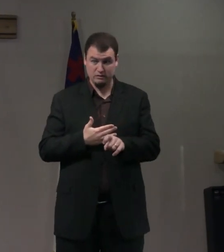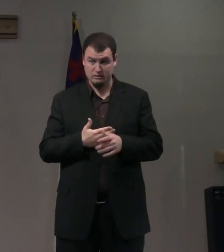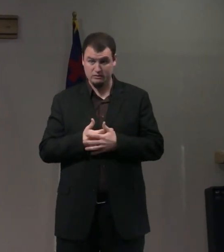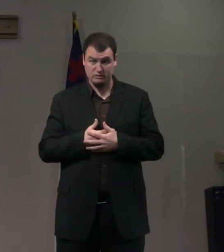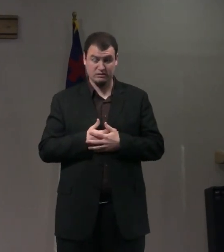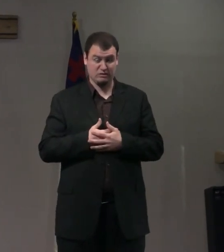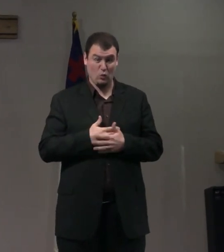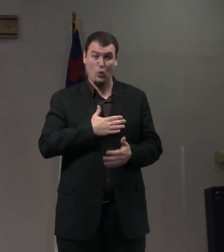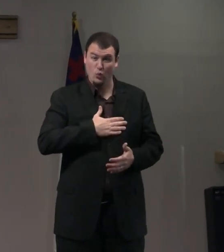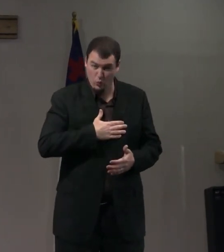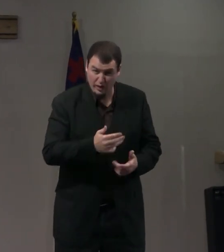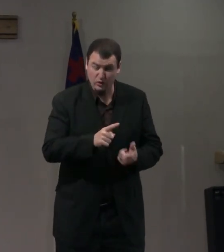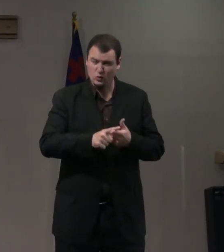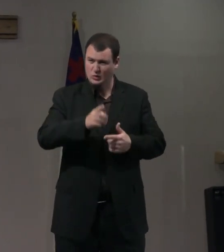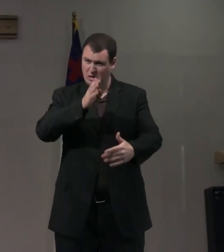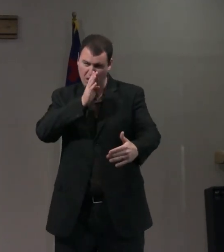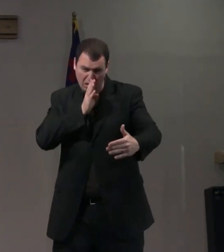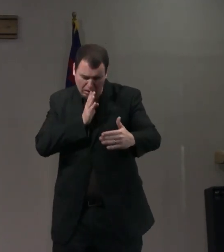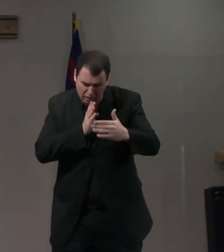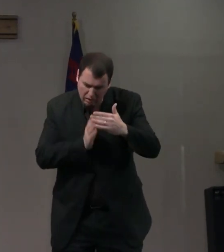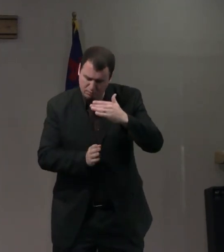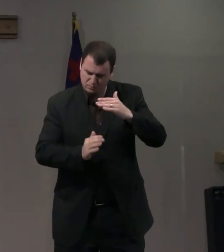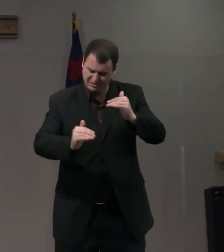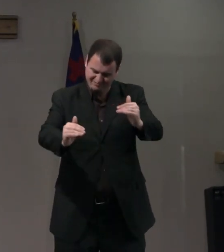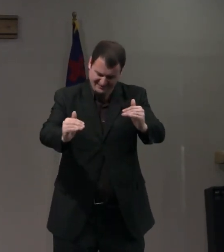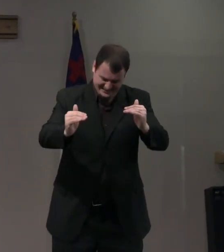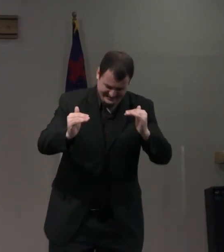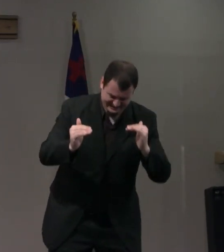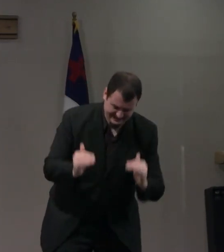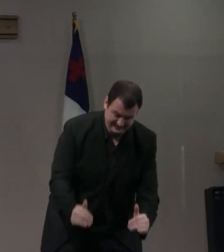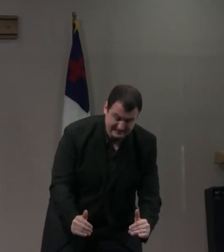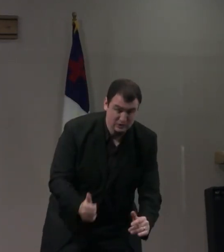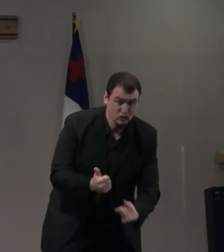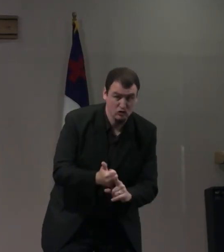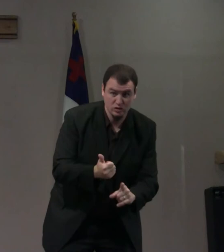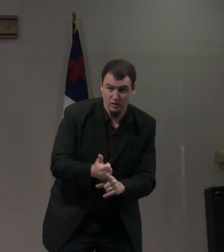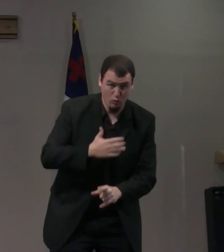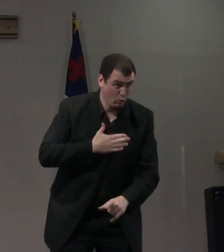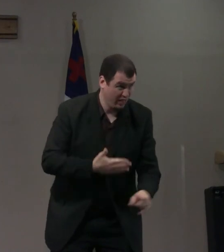practice. Are you willing to humble yourself?